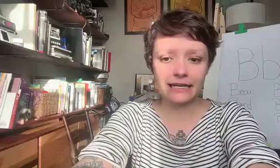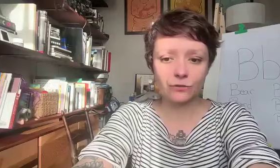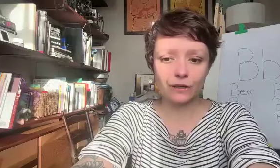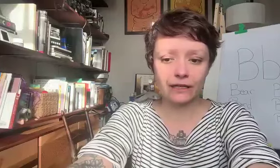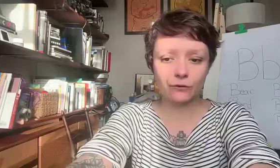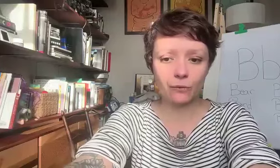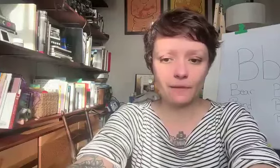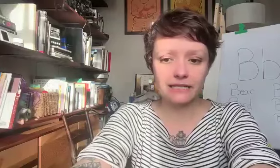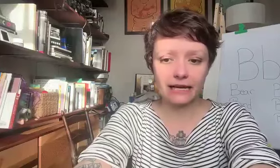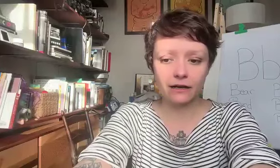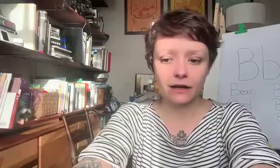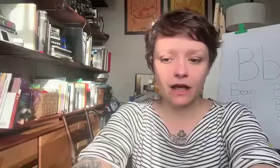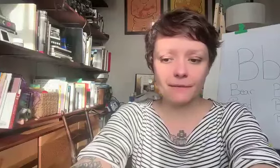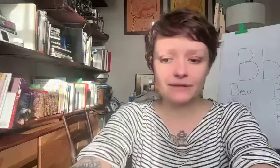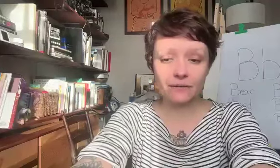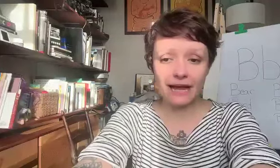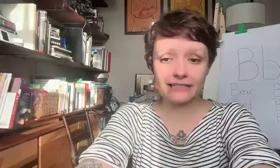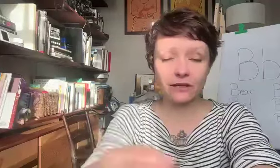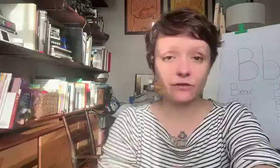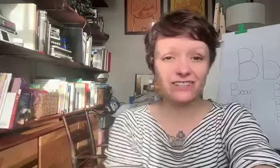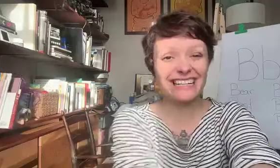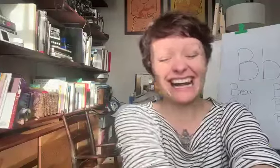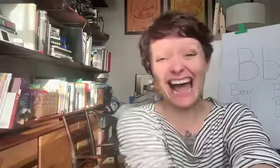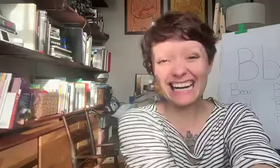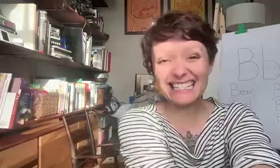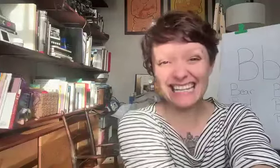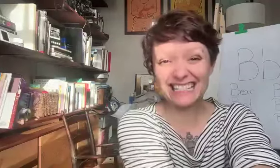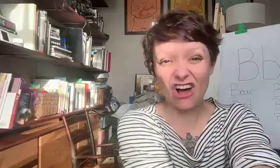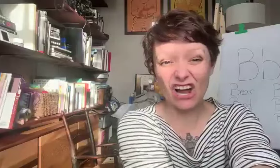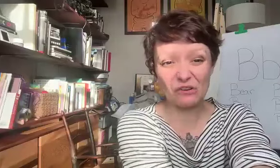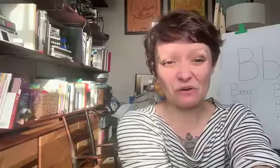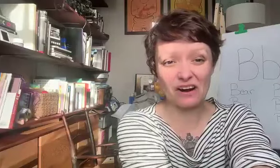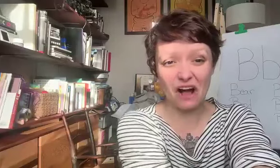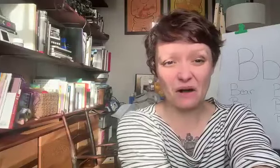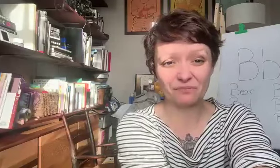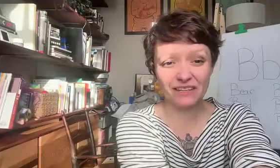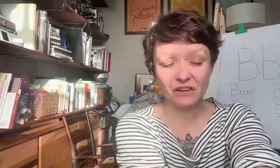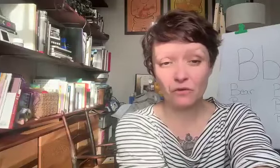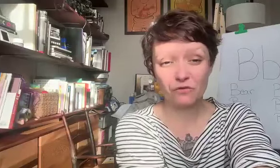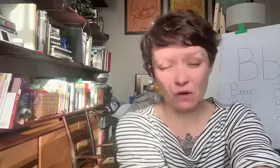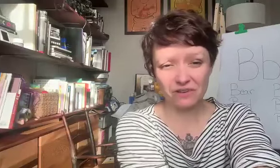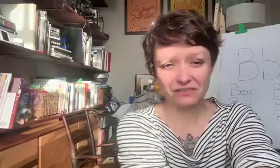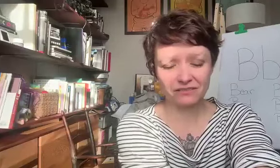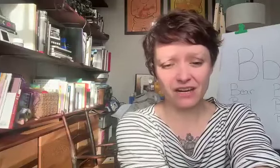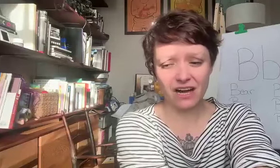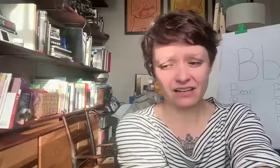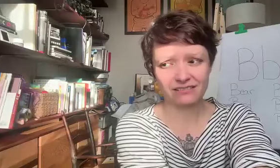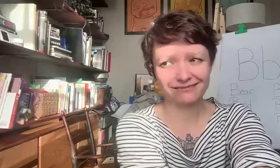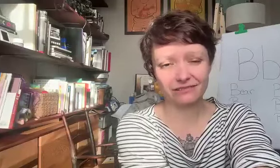is a really great website. It's from Gallaudet University. It kind of stinks on your phone, and